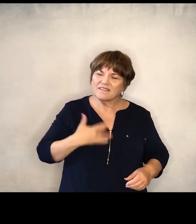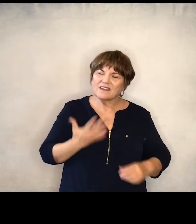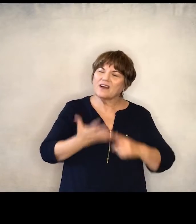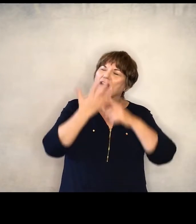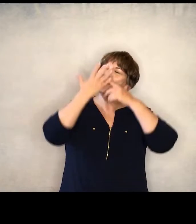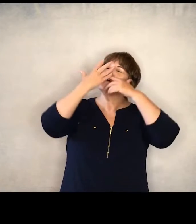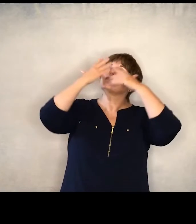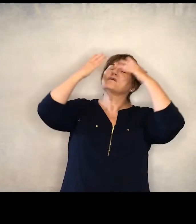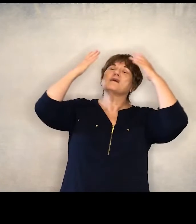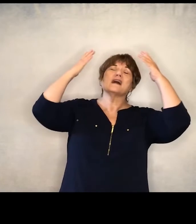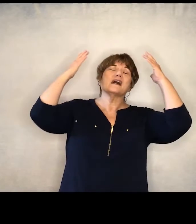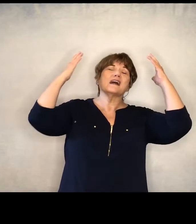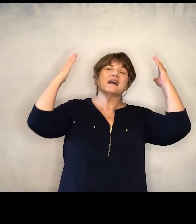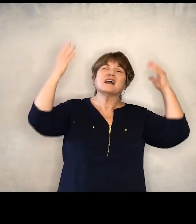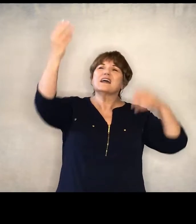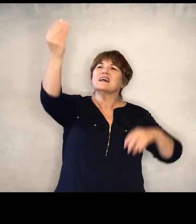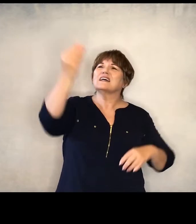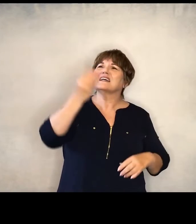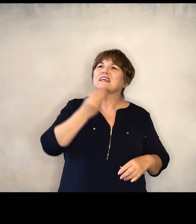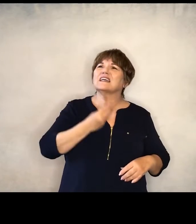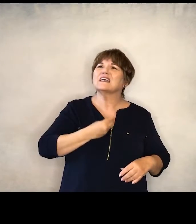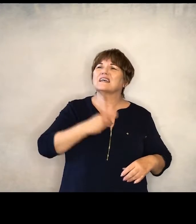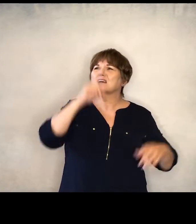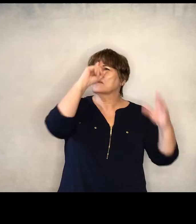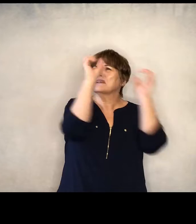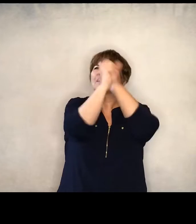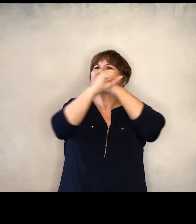overwhelmed. Give me vision